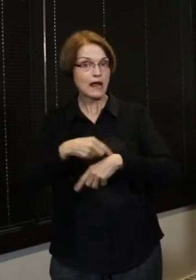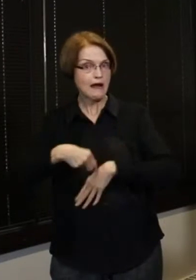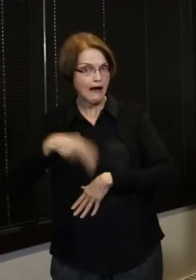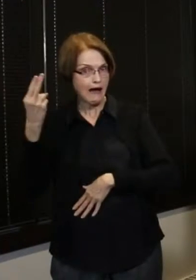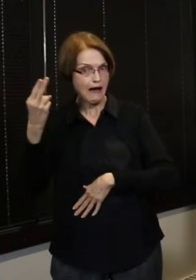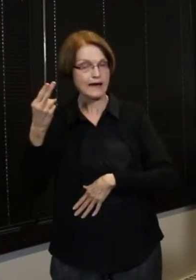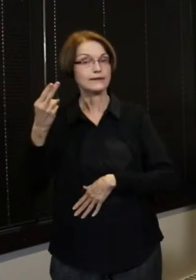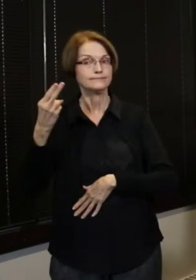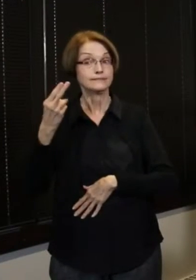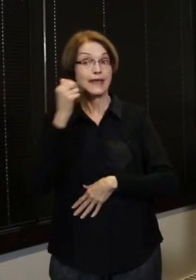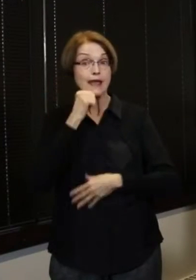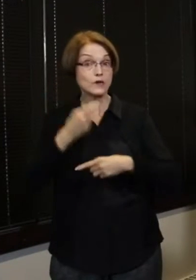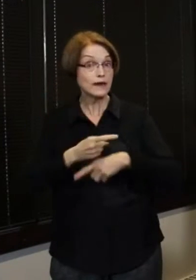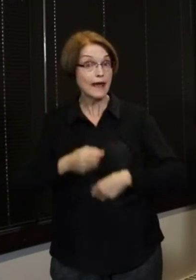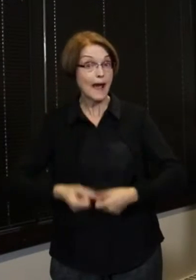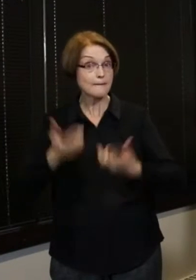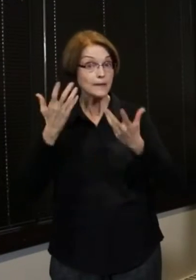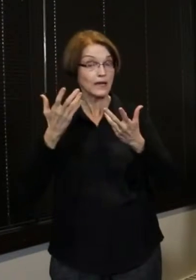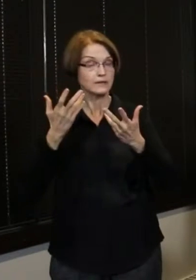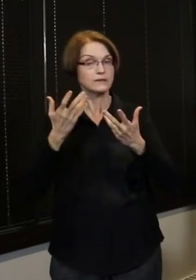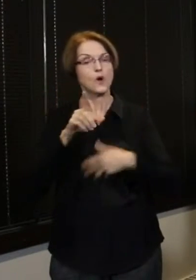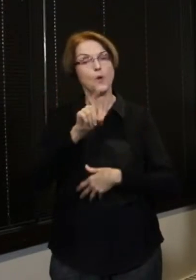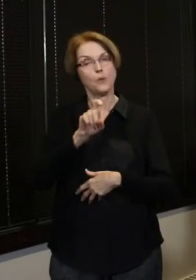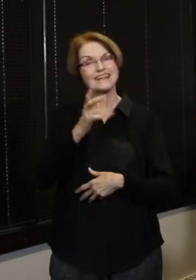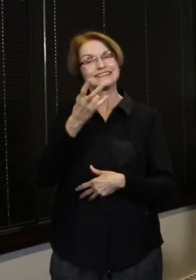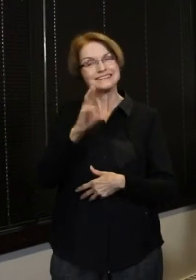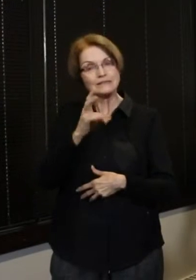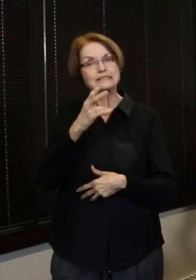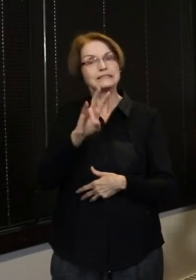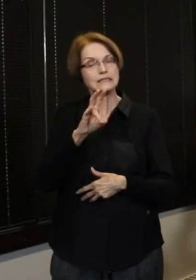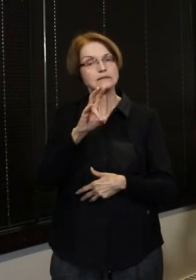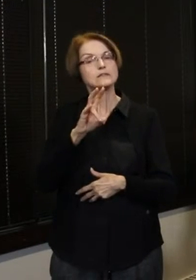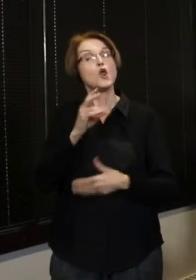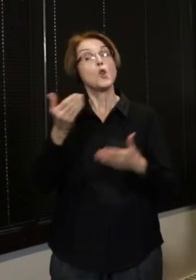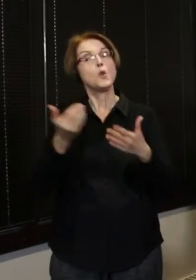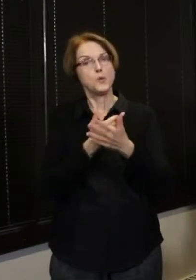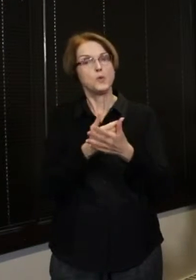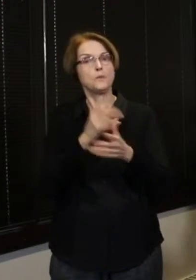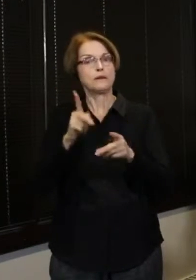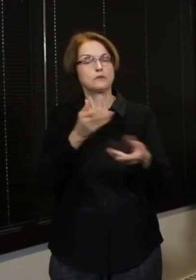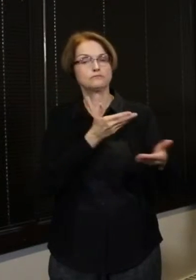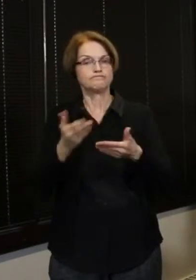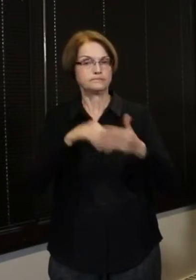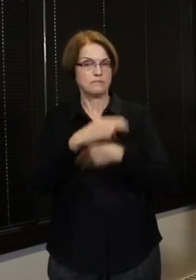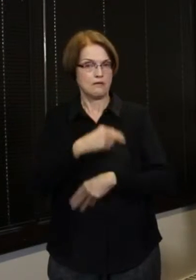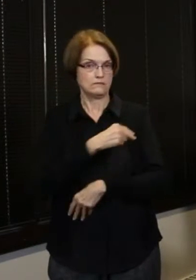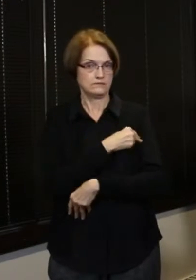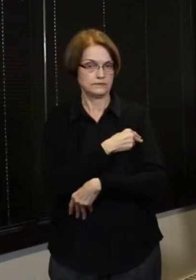average now is at 117 new daily admissions.